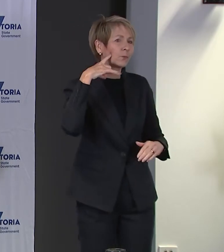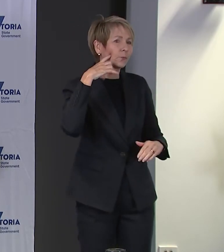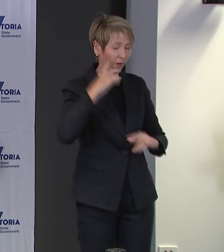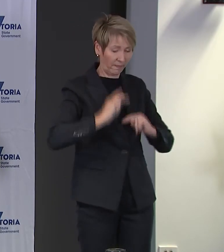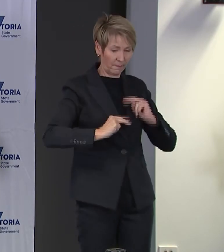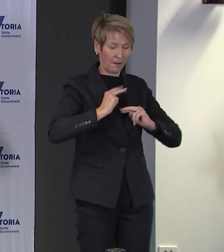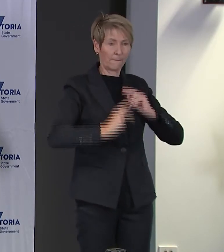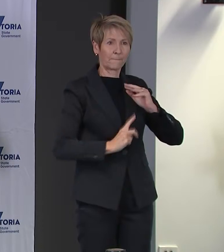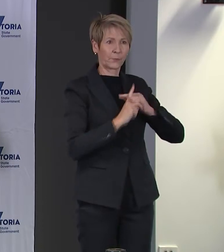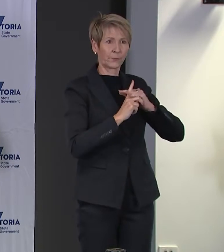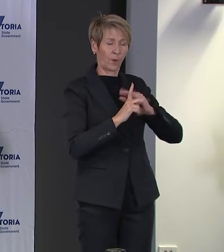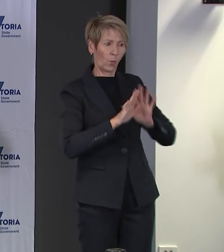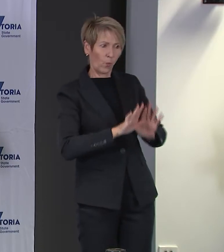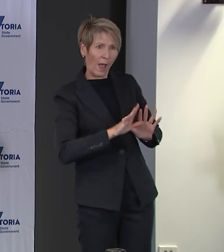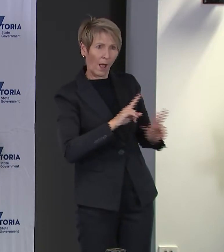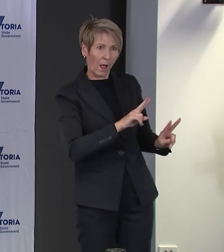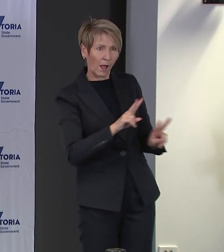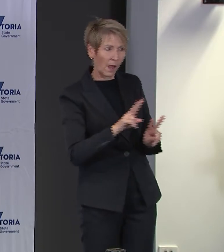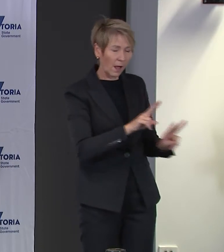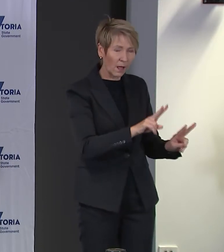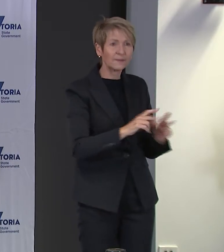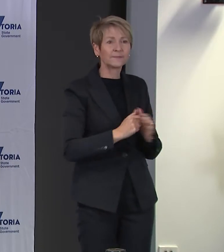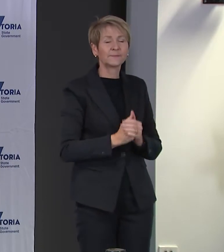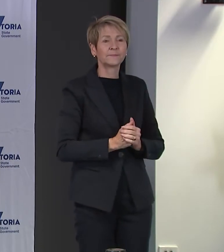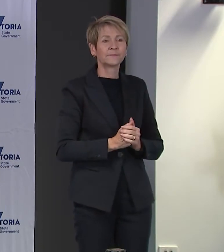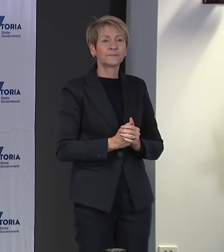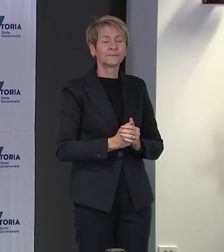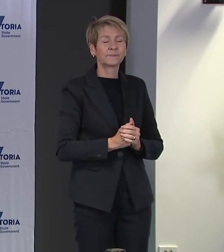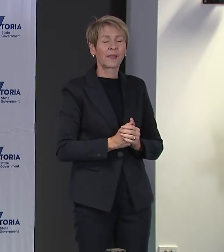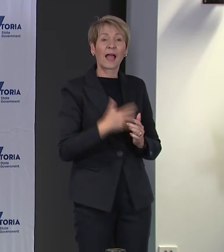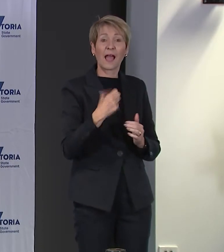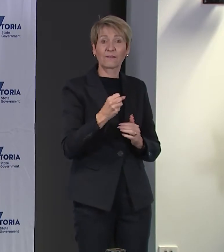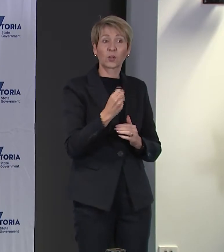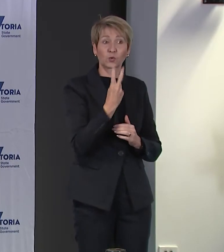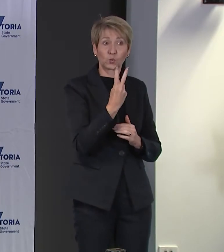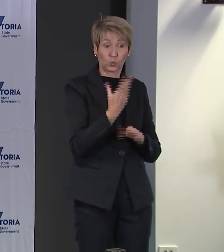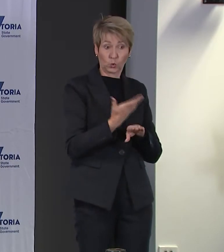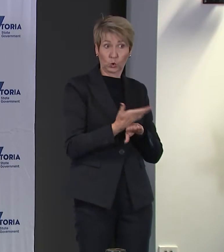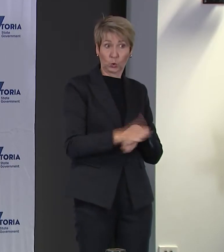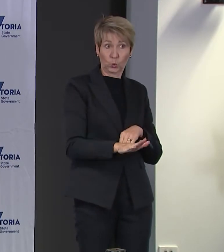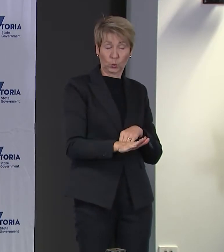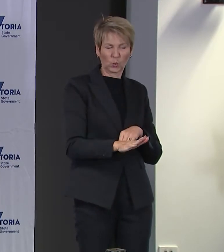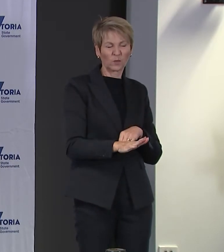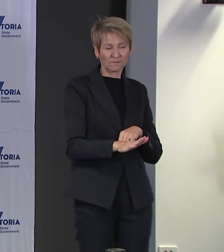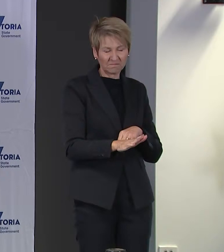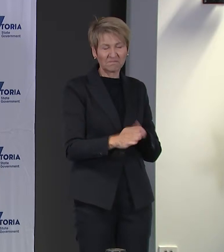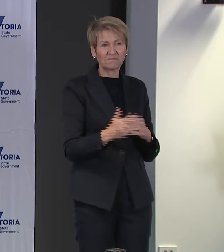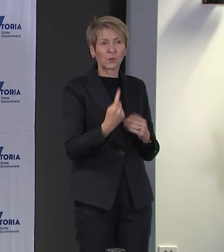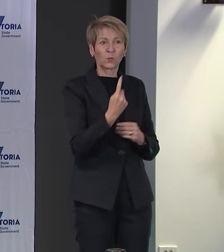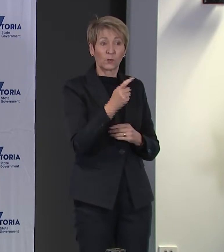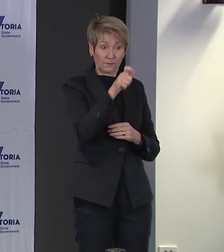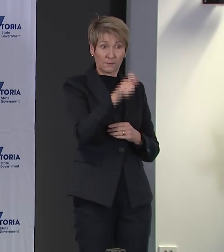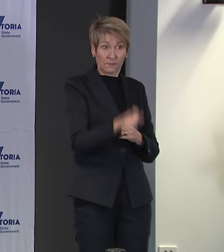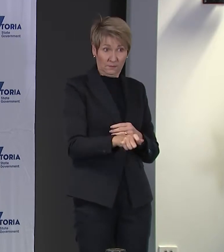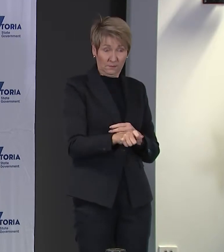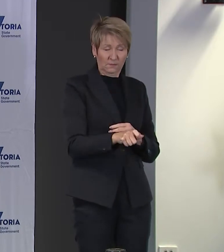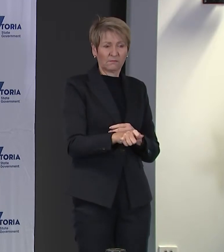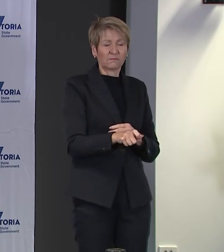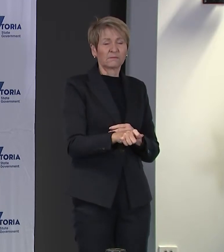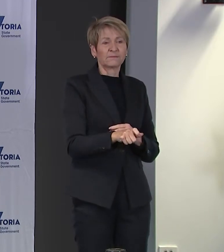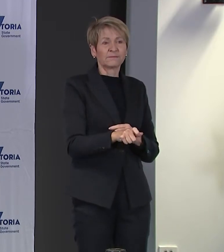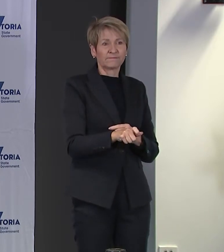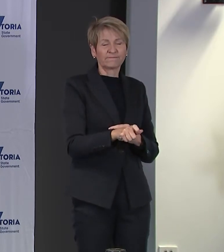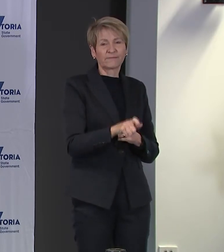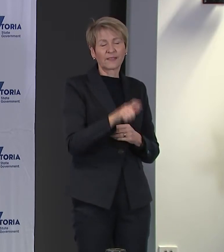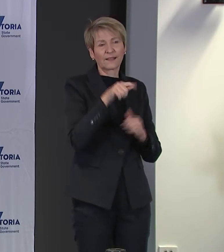cases in the community, so these were new cases we've identified in the last 24 hours. The first was an individual with a number of exposures, particularly